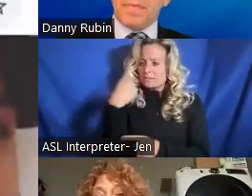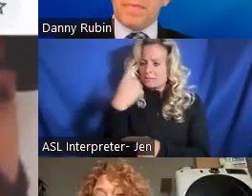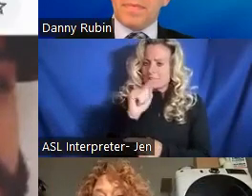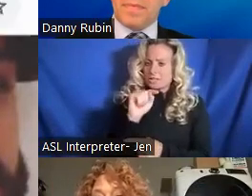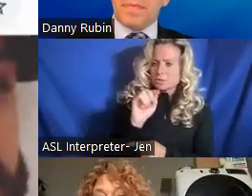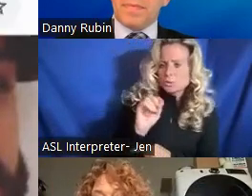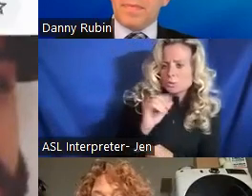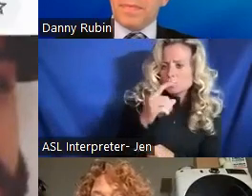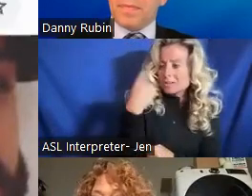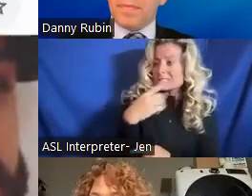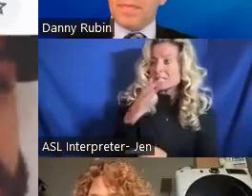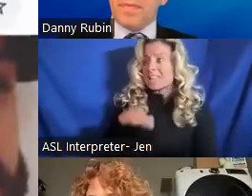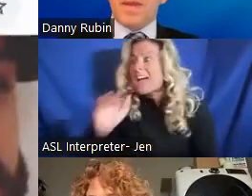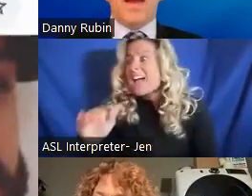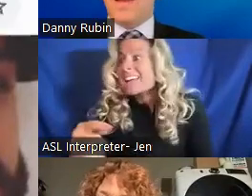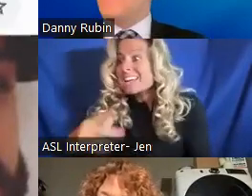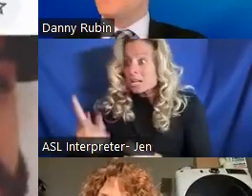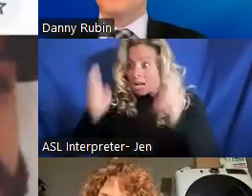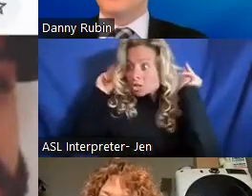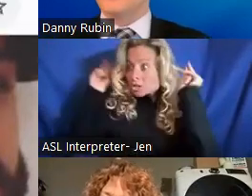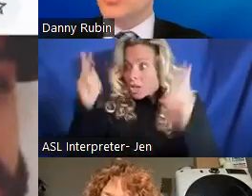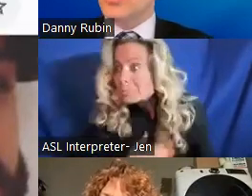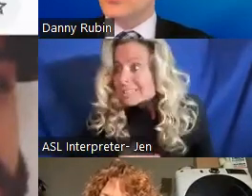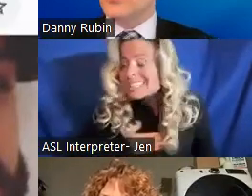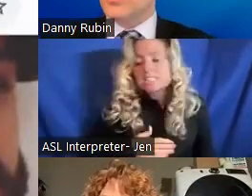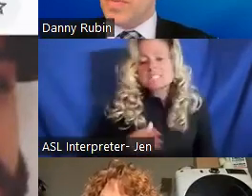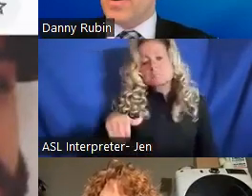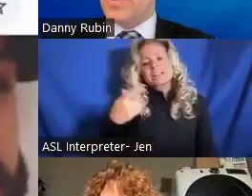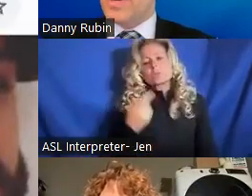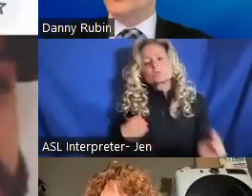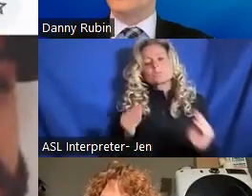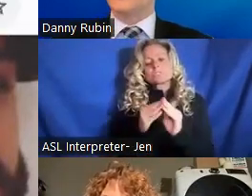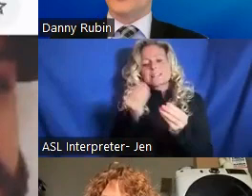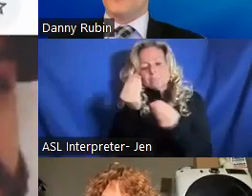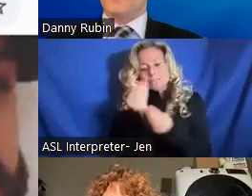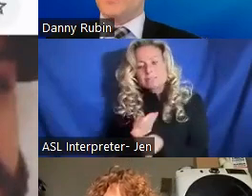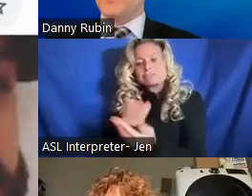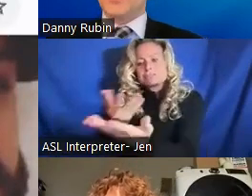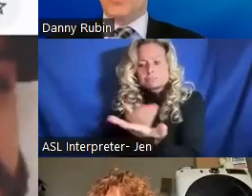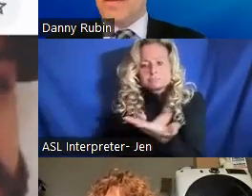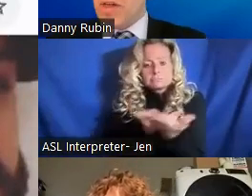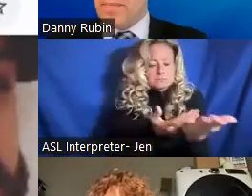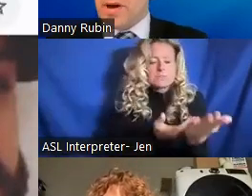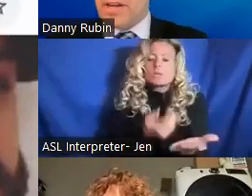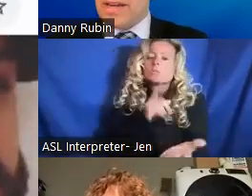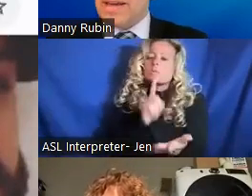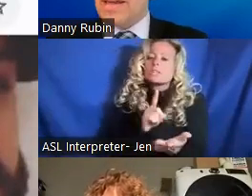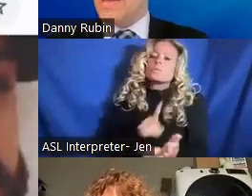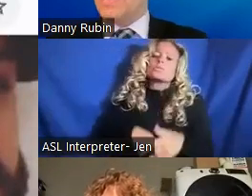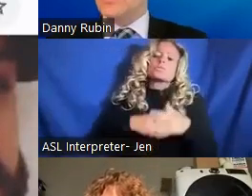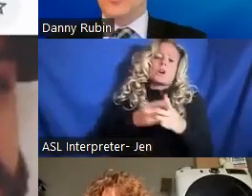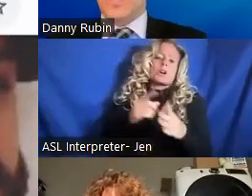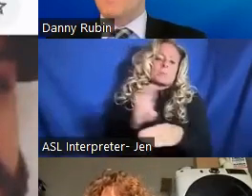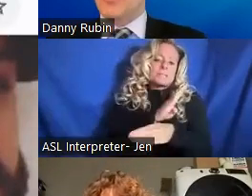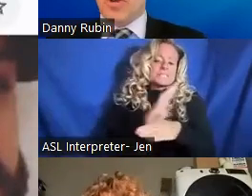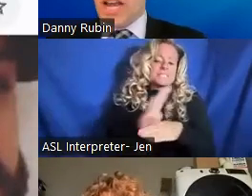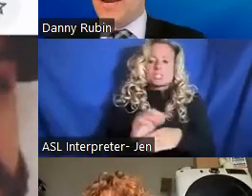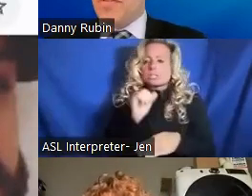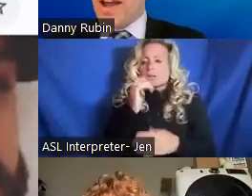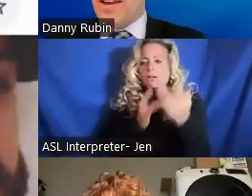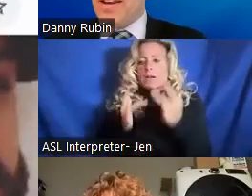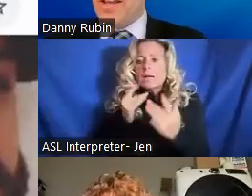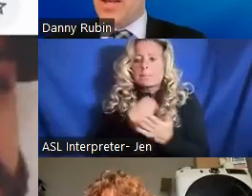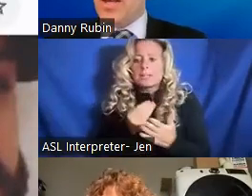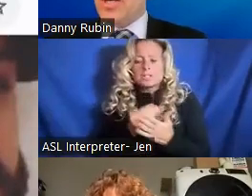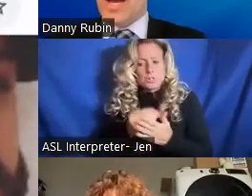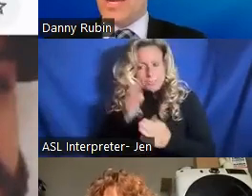please let me cut your hair, please. I think that is so smart. And look, when you start a business, don't have a lot of money, you got to be